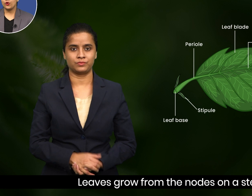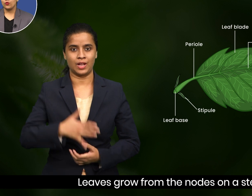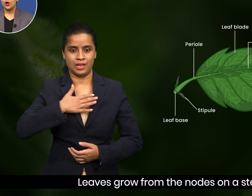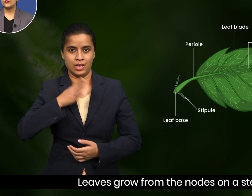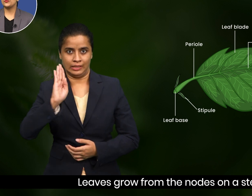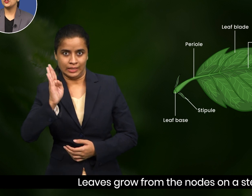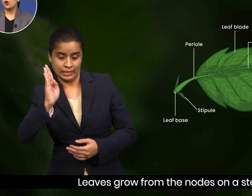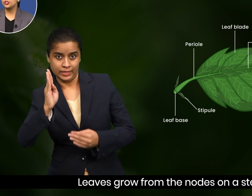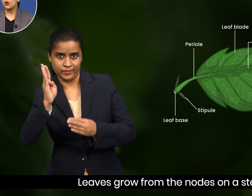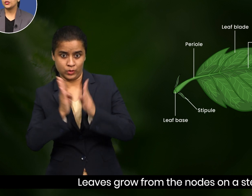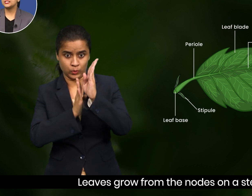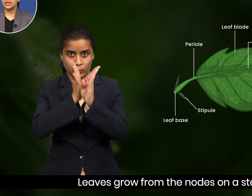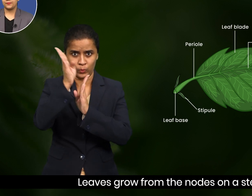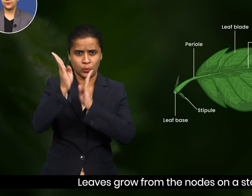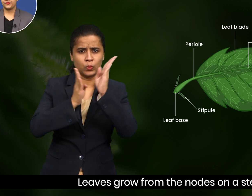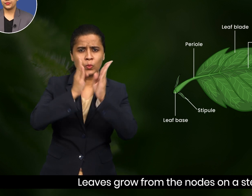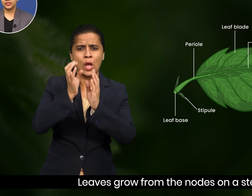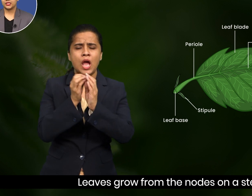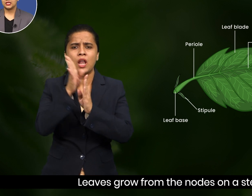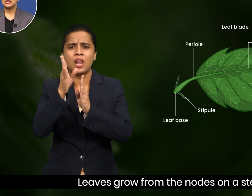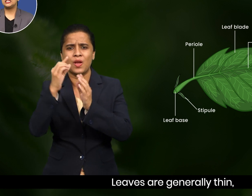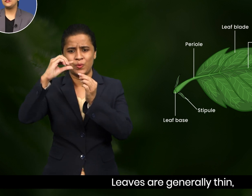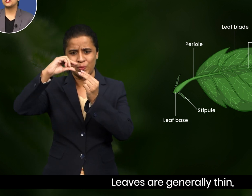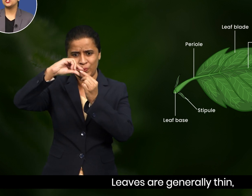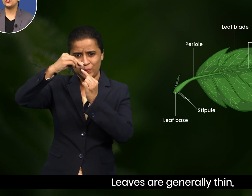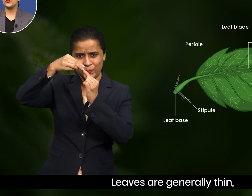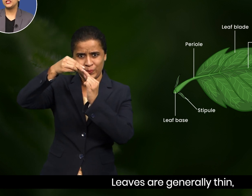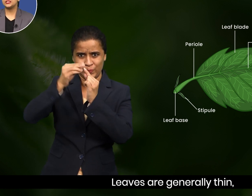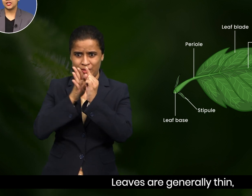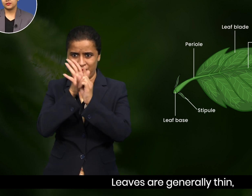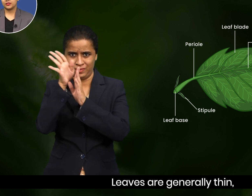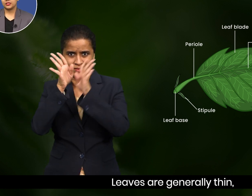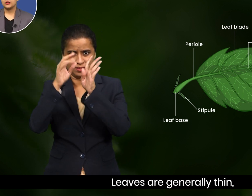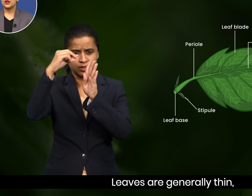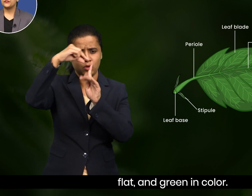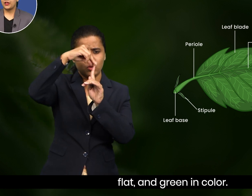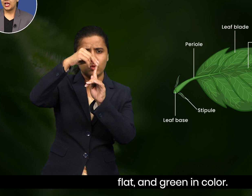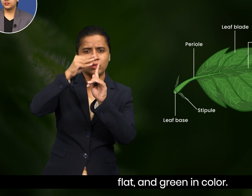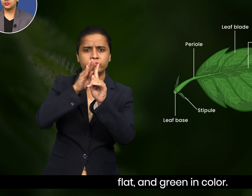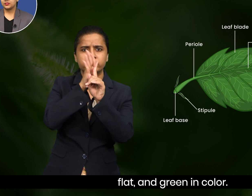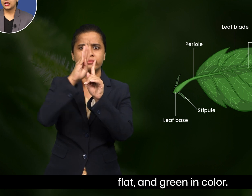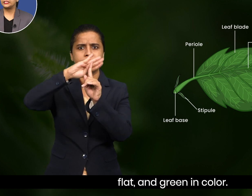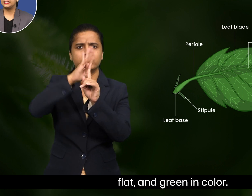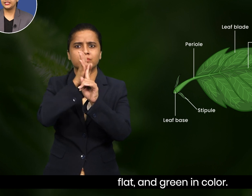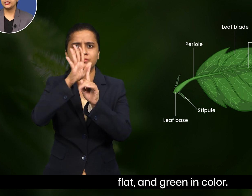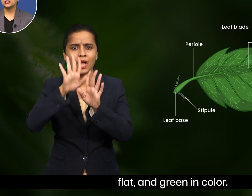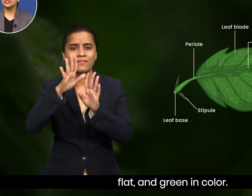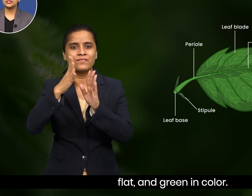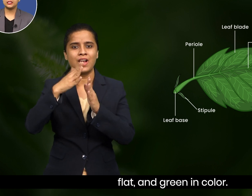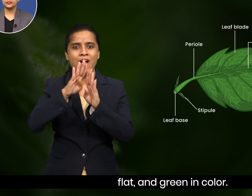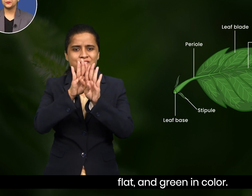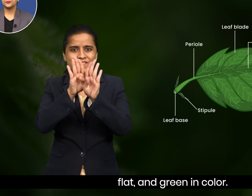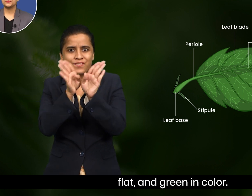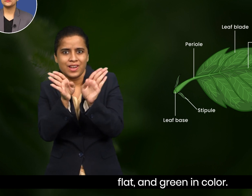Leaves grow from the nodes on a stem. Leaves are generally thin, flat, and green